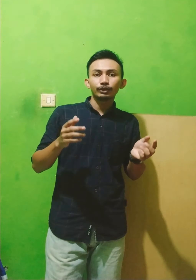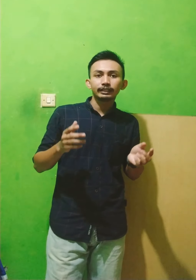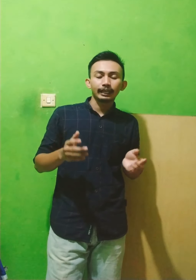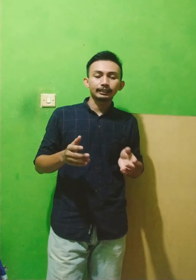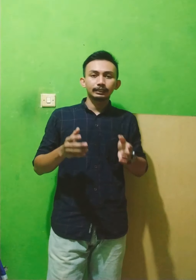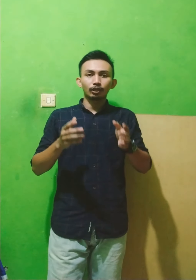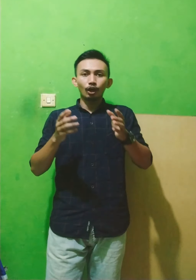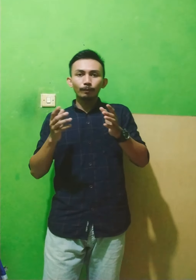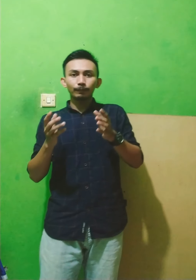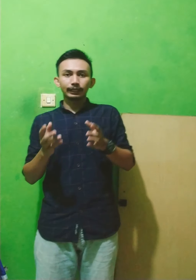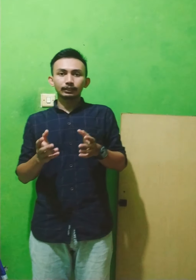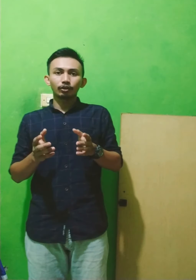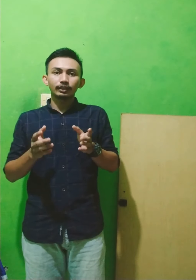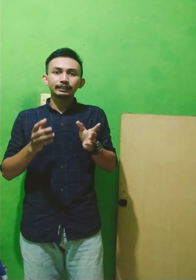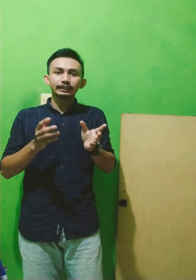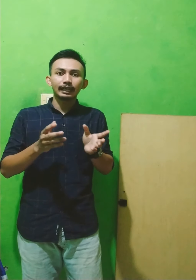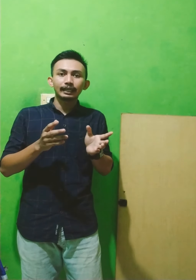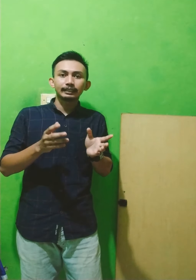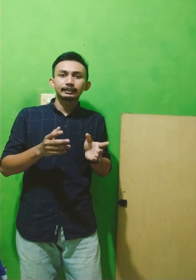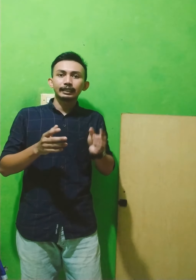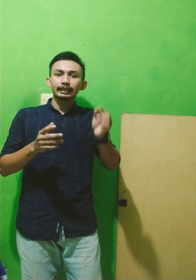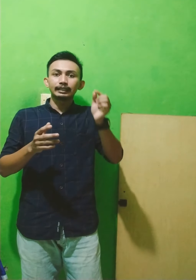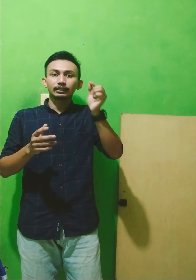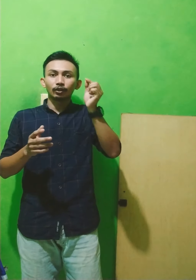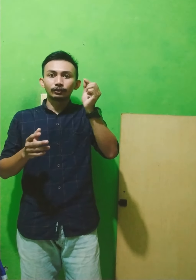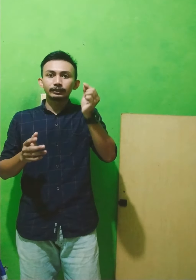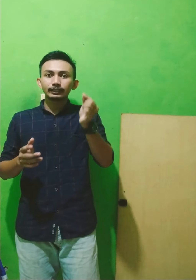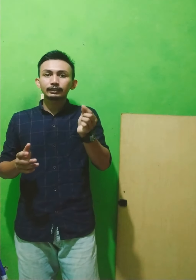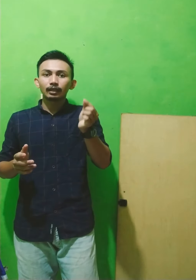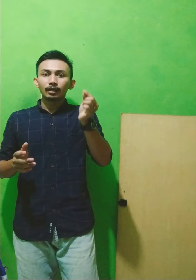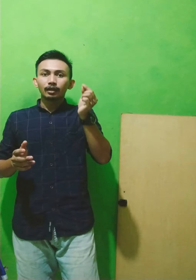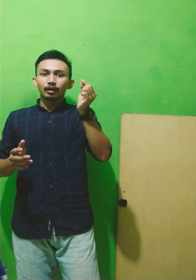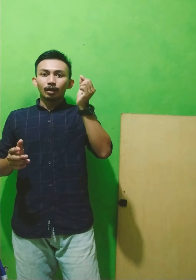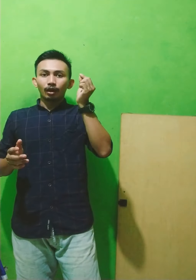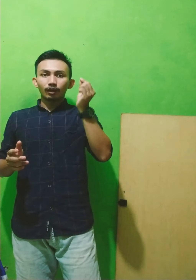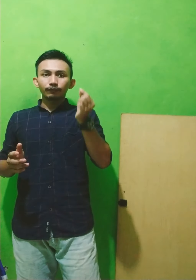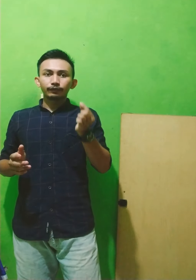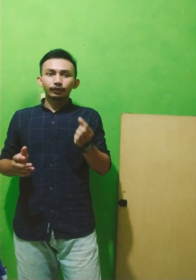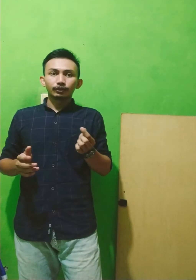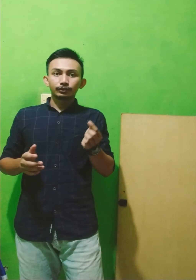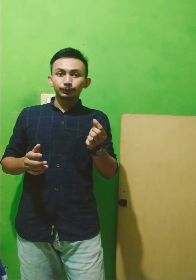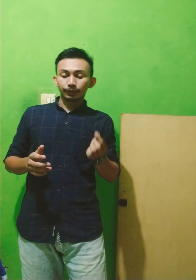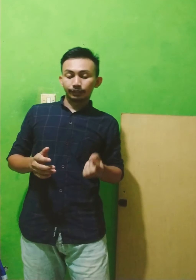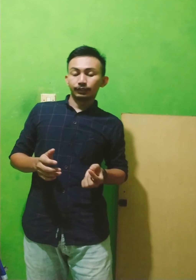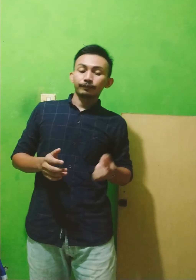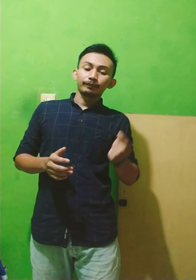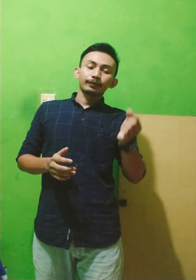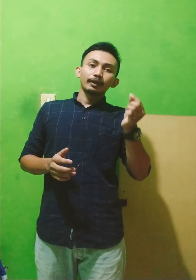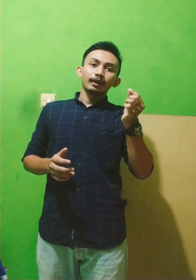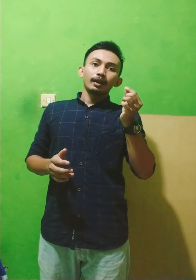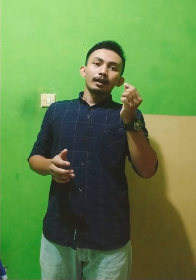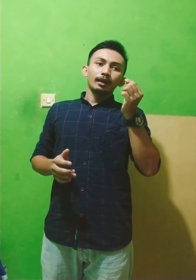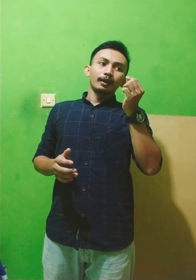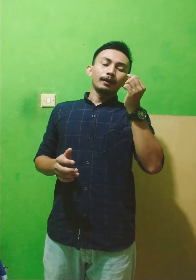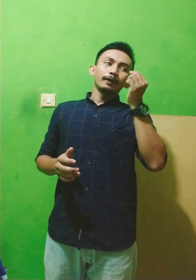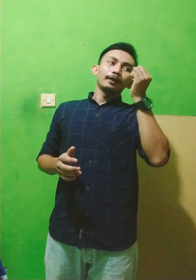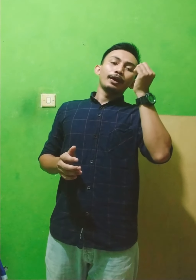communicate complex or lengthy ideas in the context of your speech. Uh,